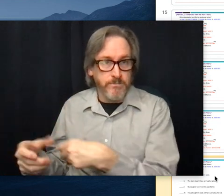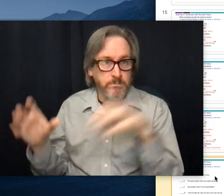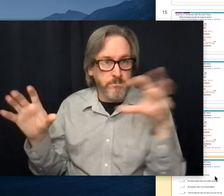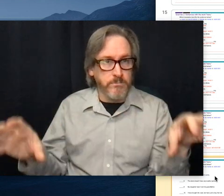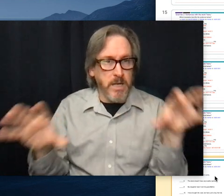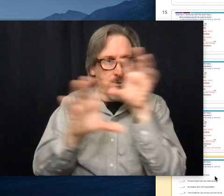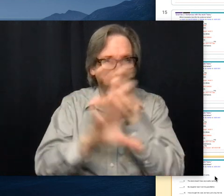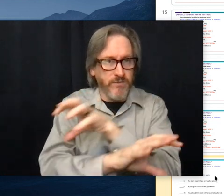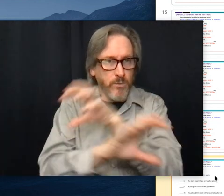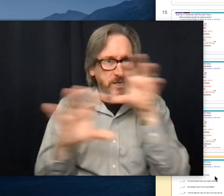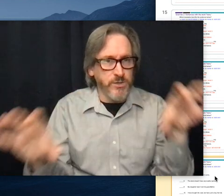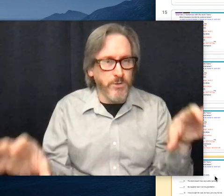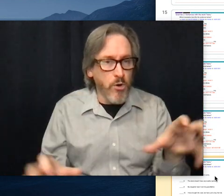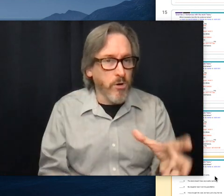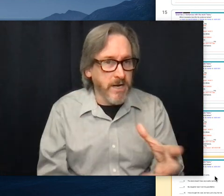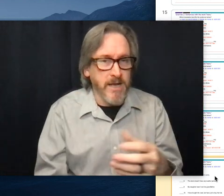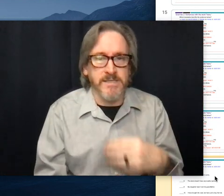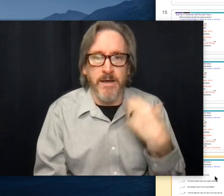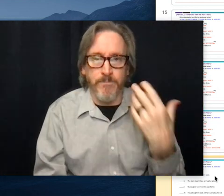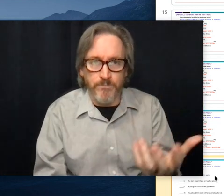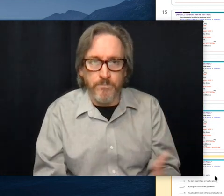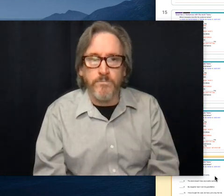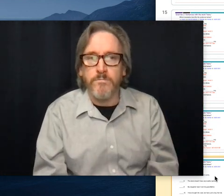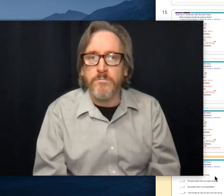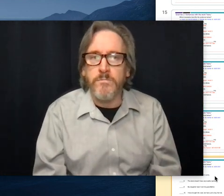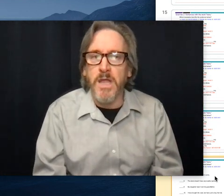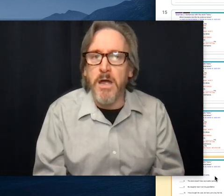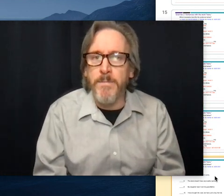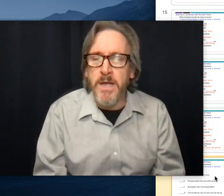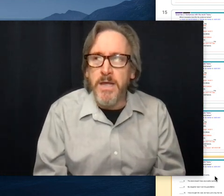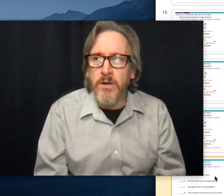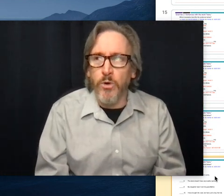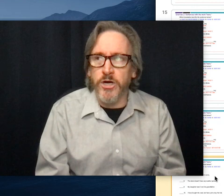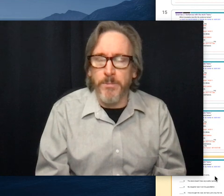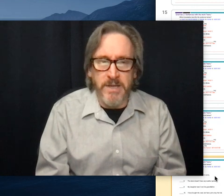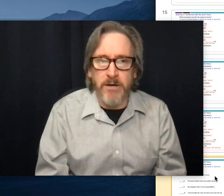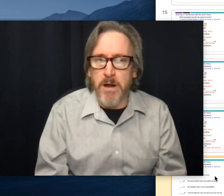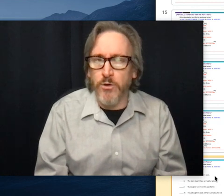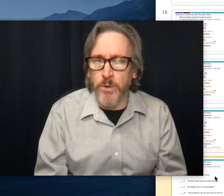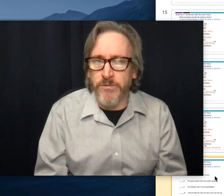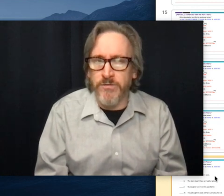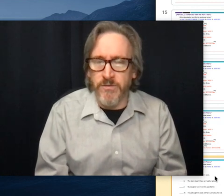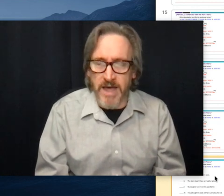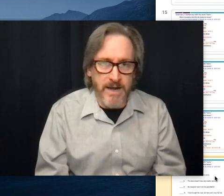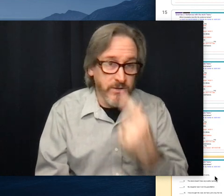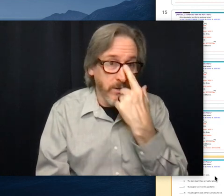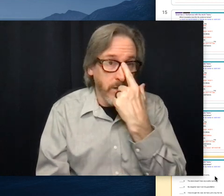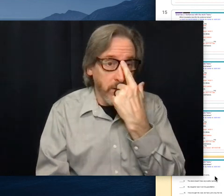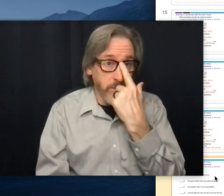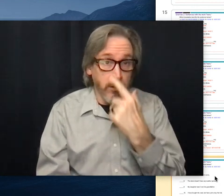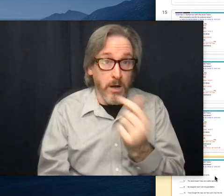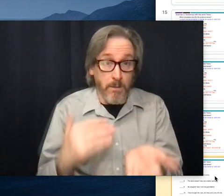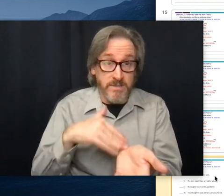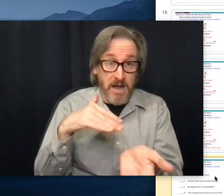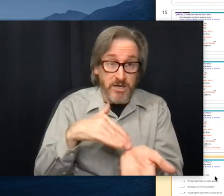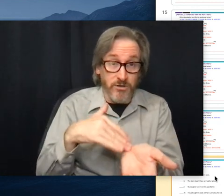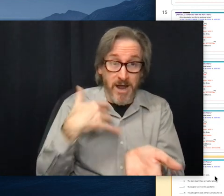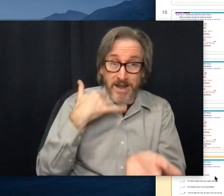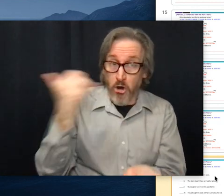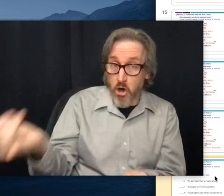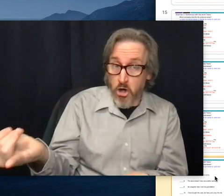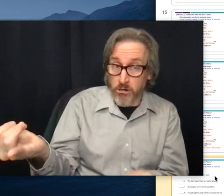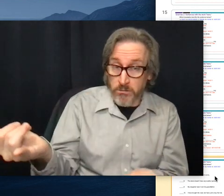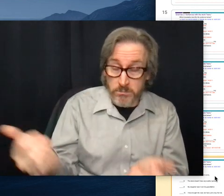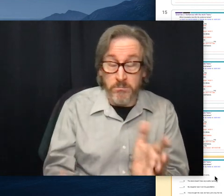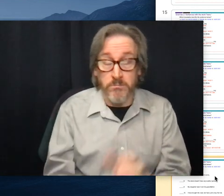must. And there are different ways you can organize them. We're going to play around with that doctor